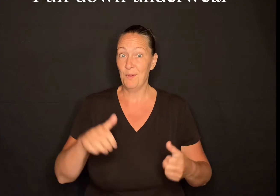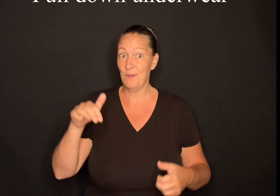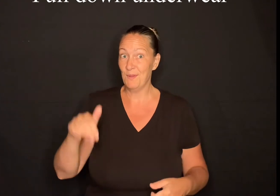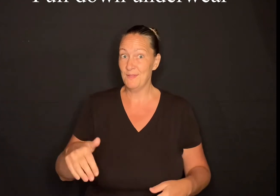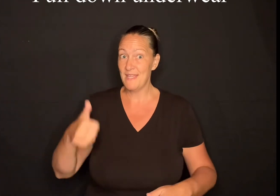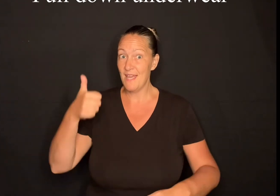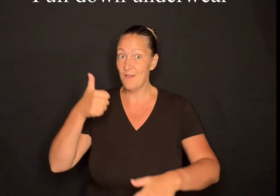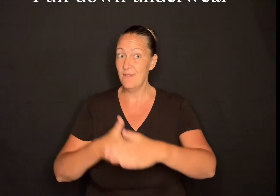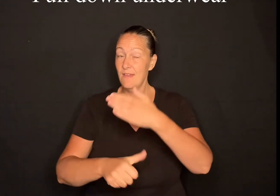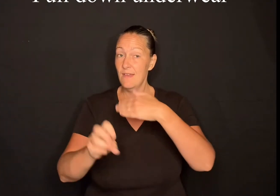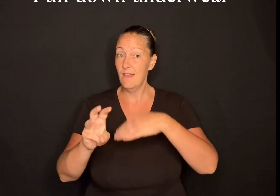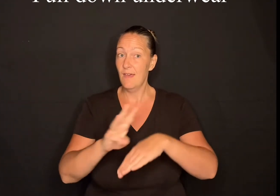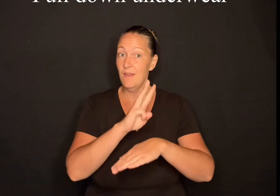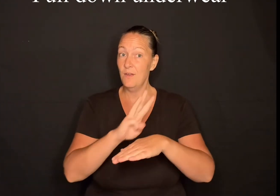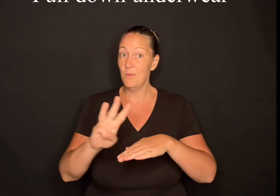Pull down underwear.